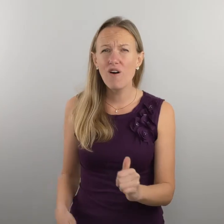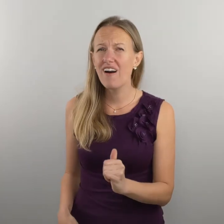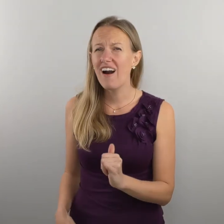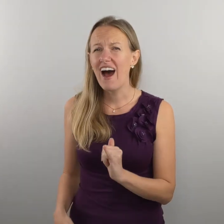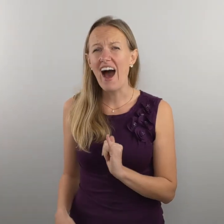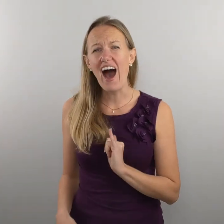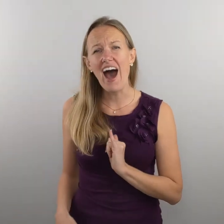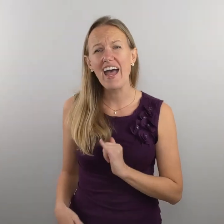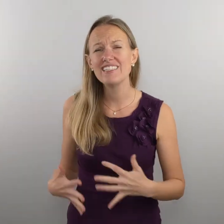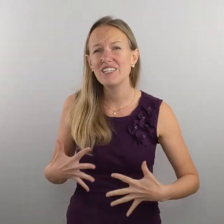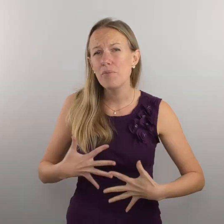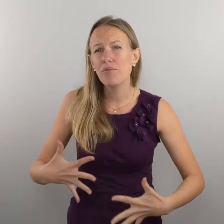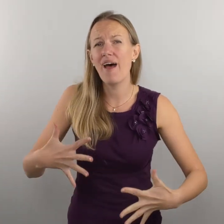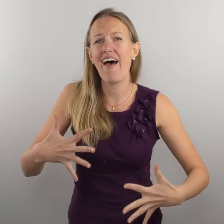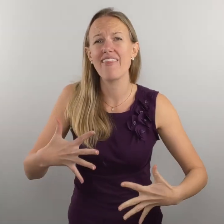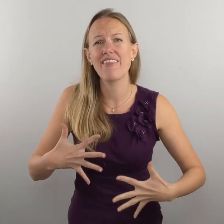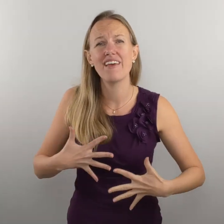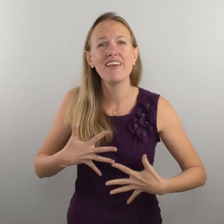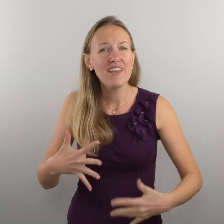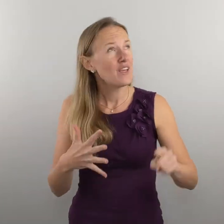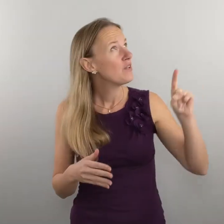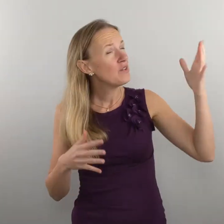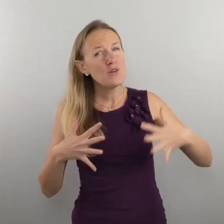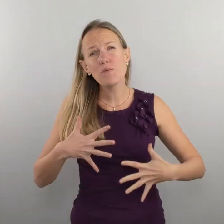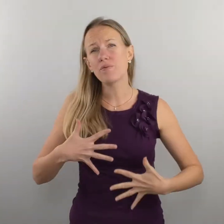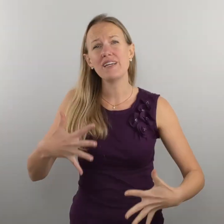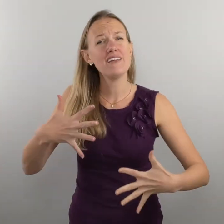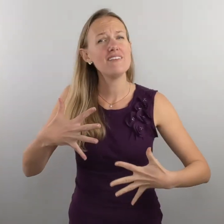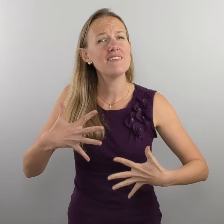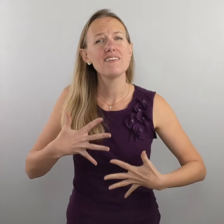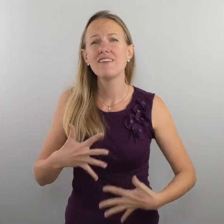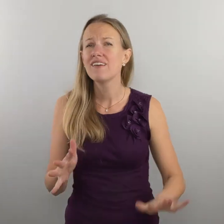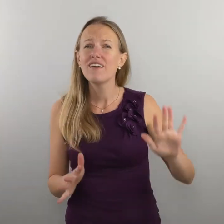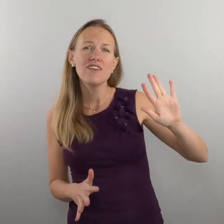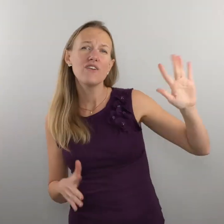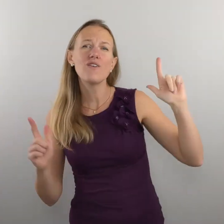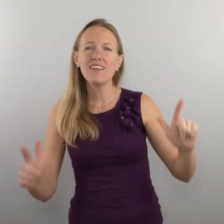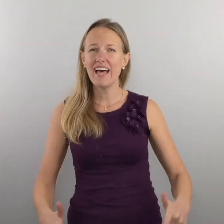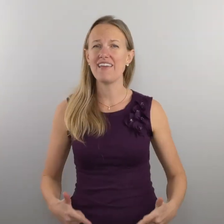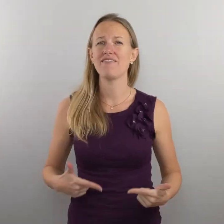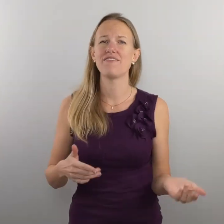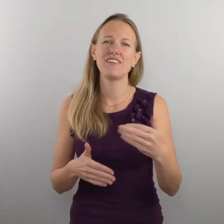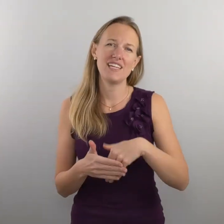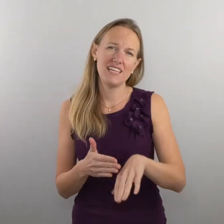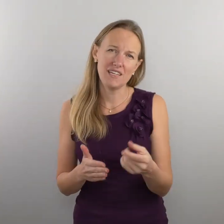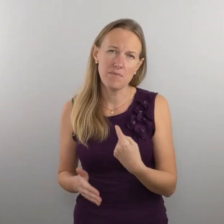Before I took a breath, you breathed your life in